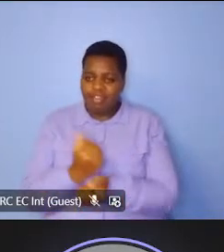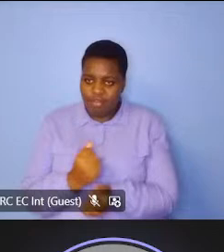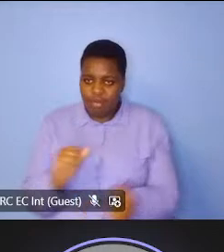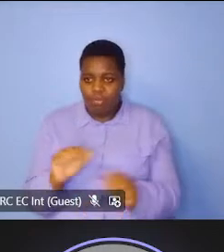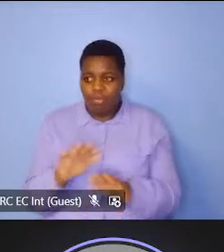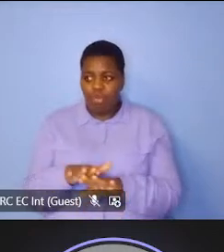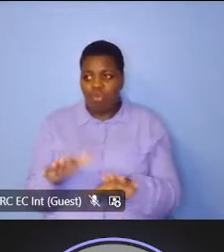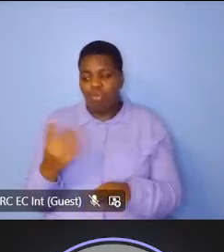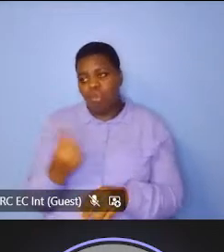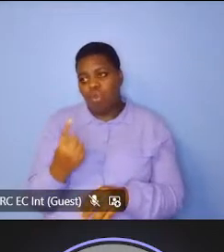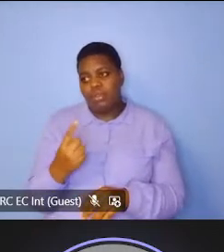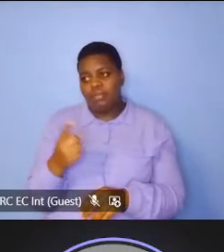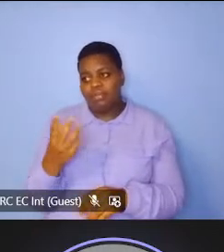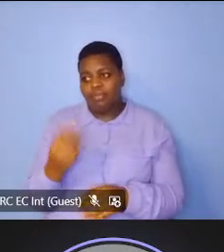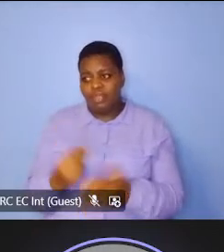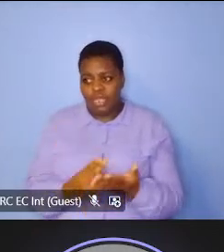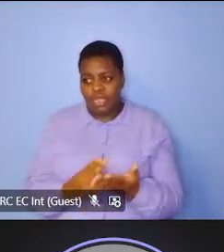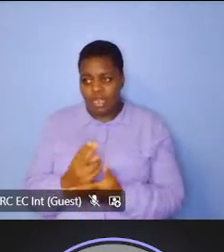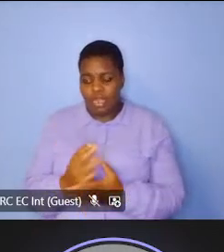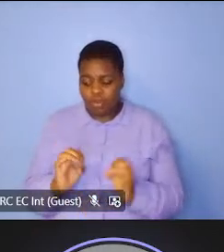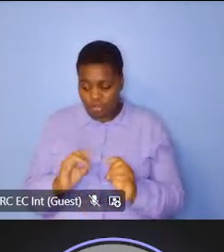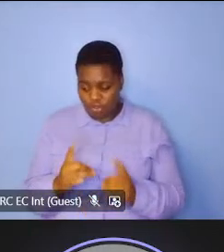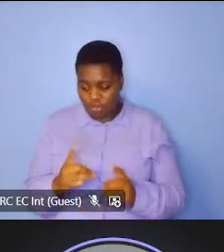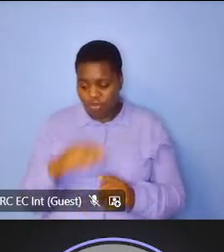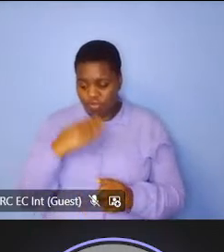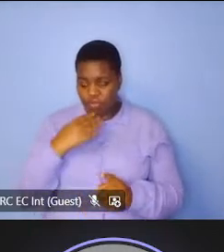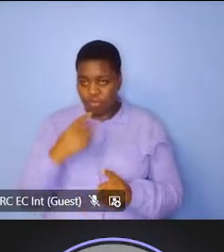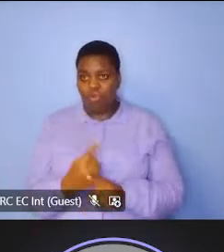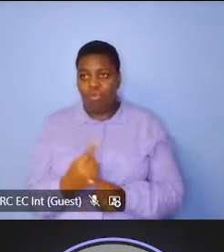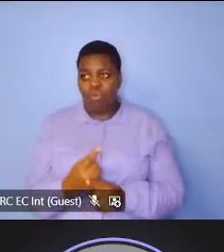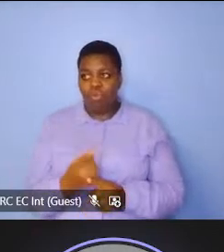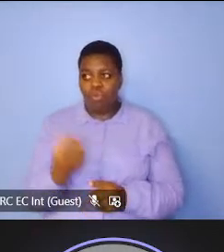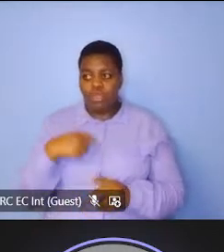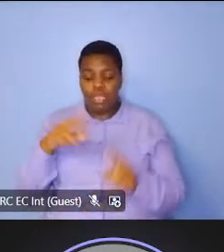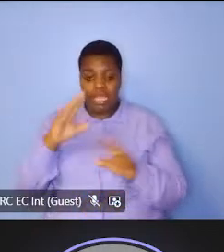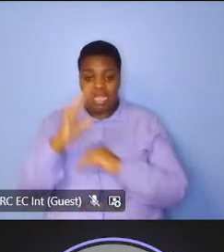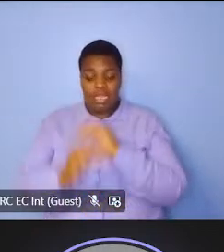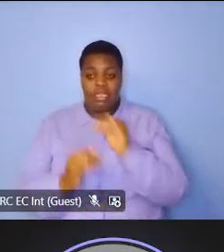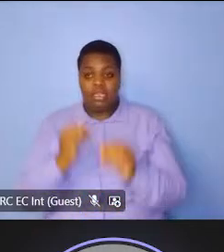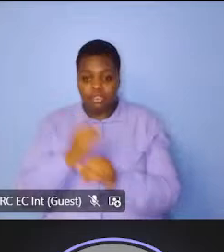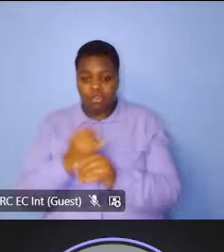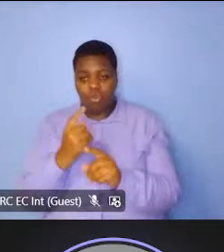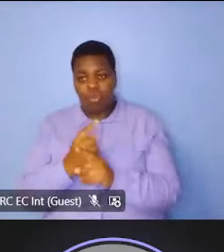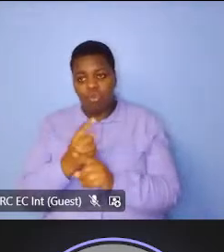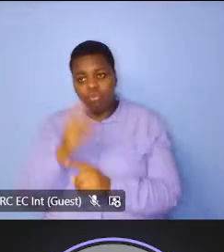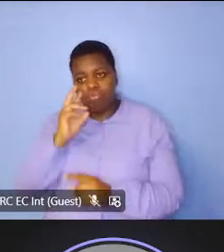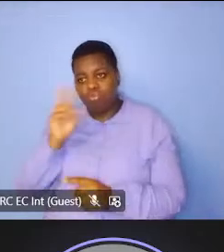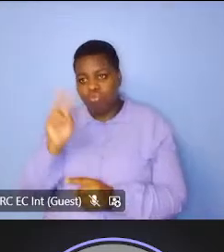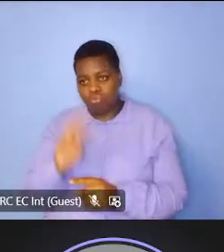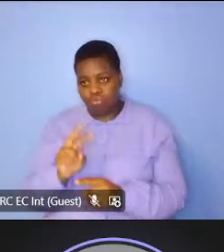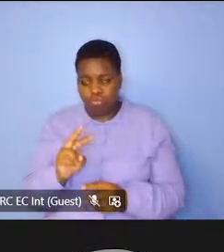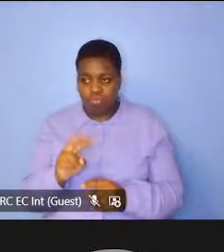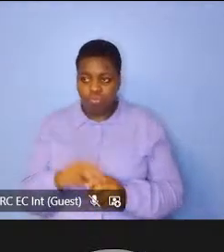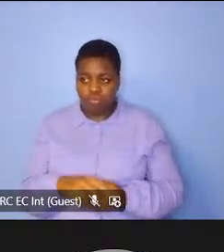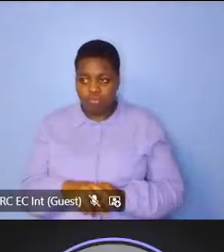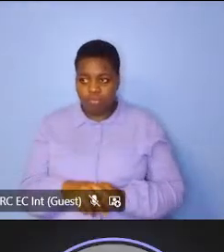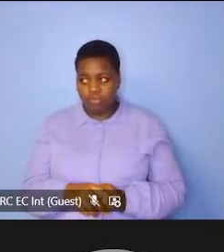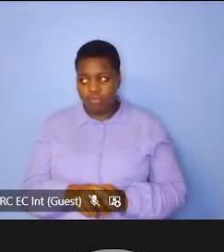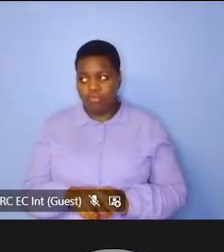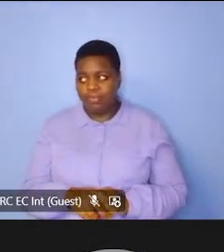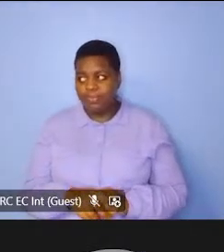particular, obviously, the right to education, which our courts and internationally has been recognized as an enabling right.